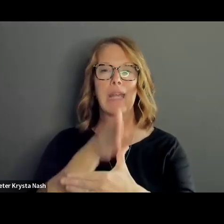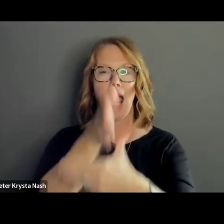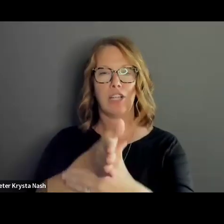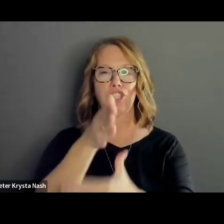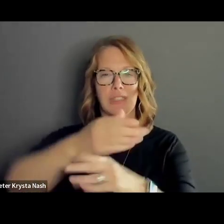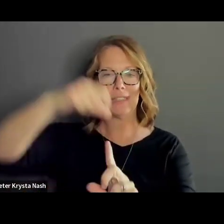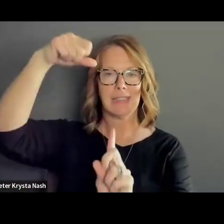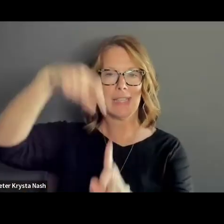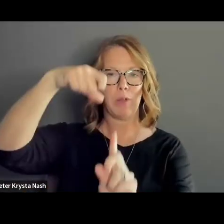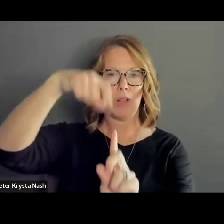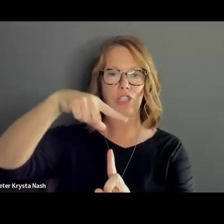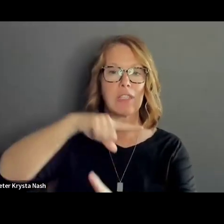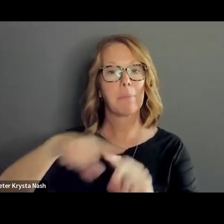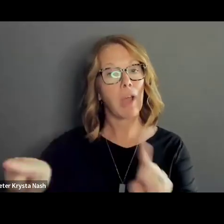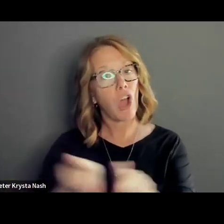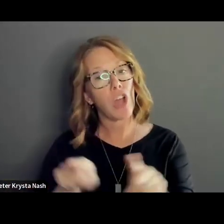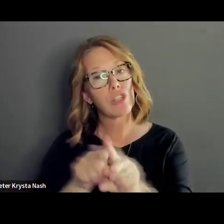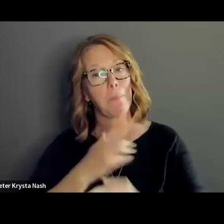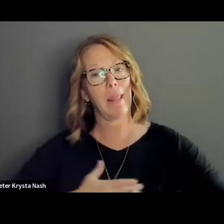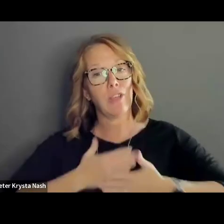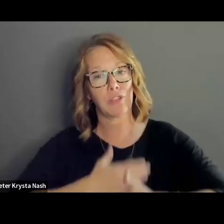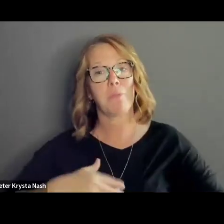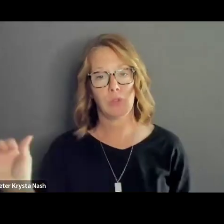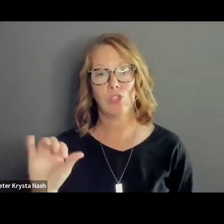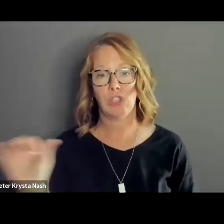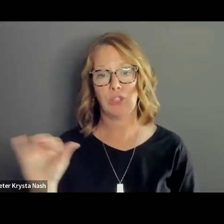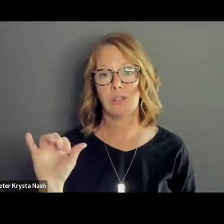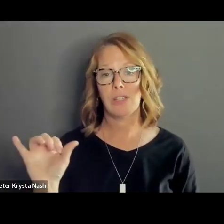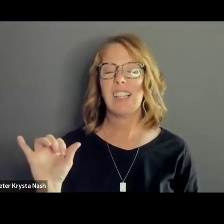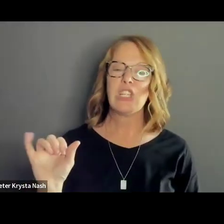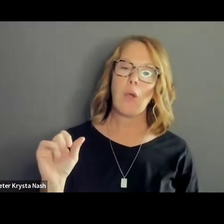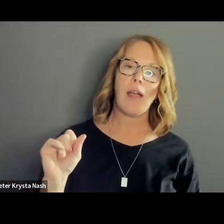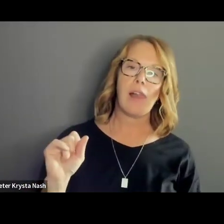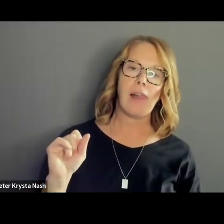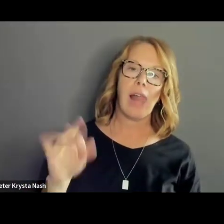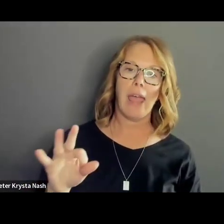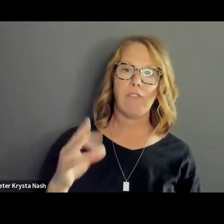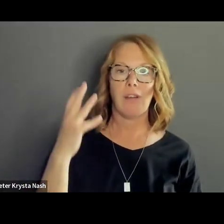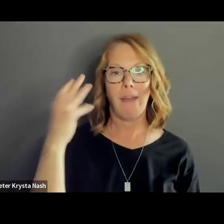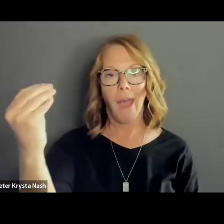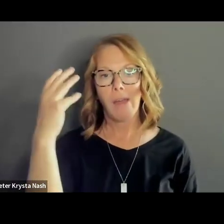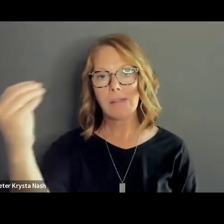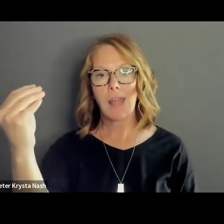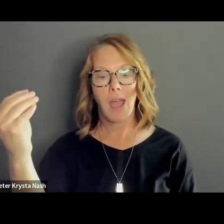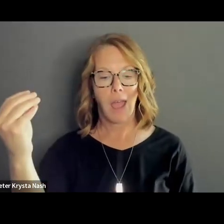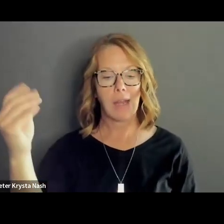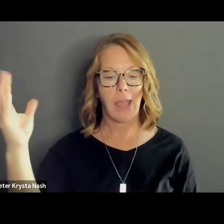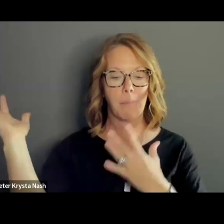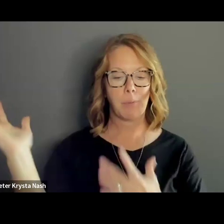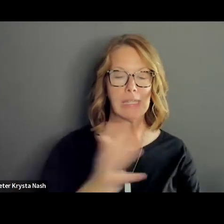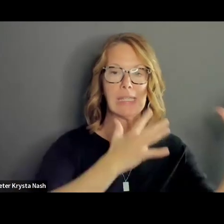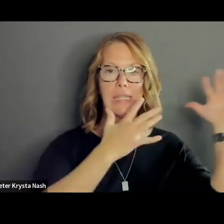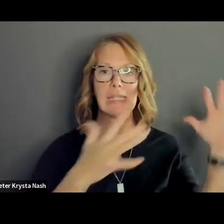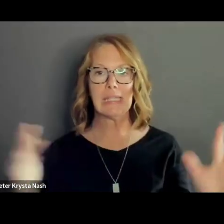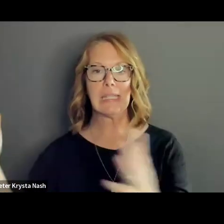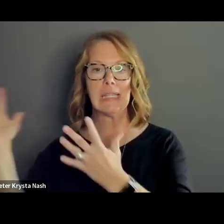but it can also happen with pleasurable kinds of things. So if you're outside and the breeze is blowing over